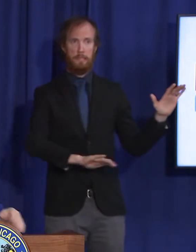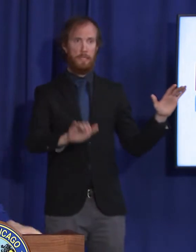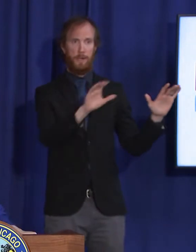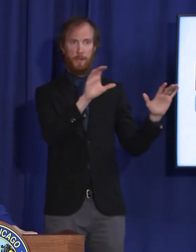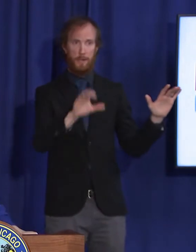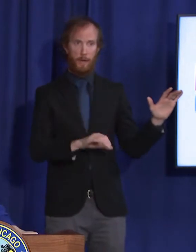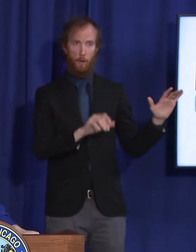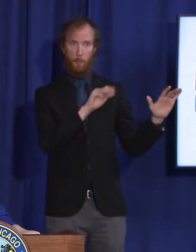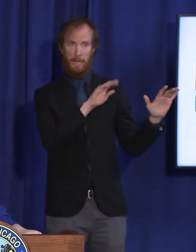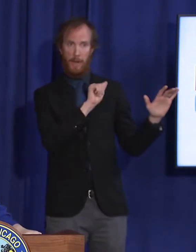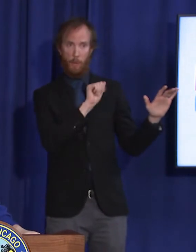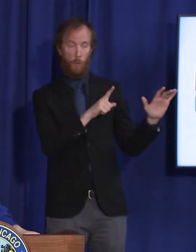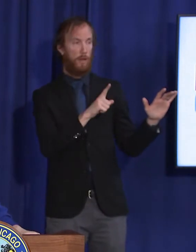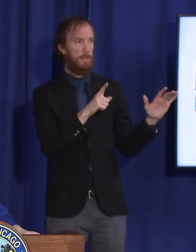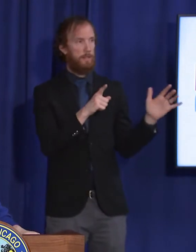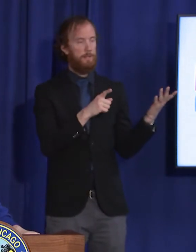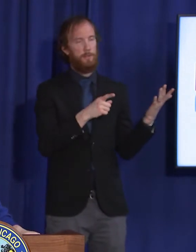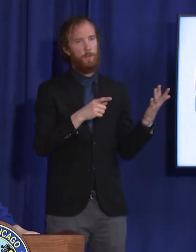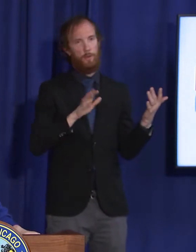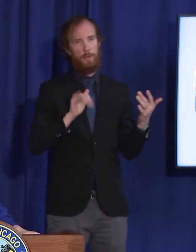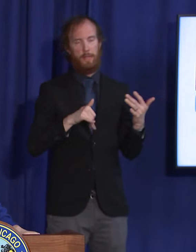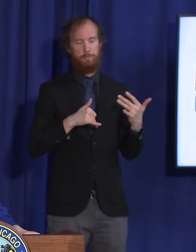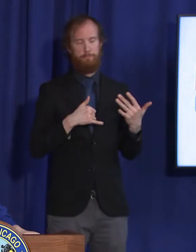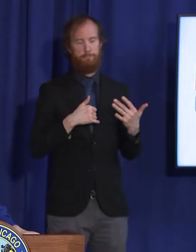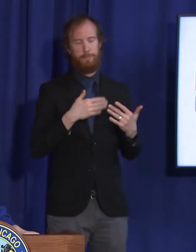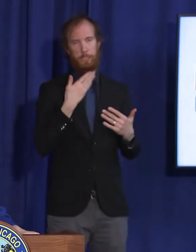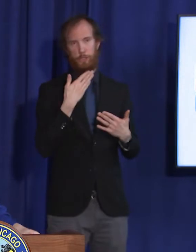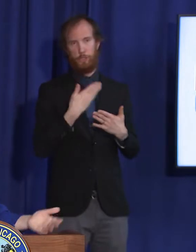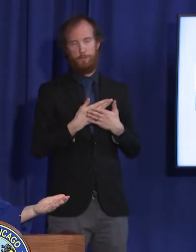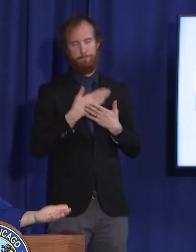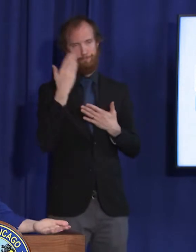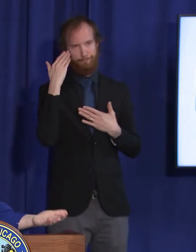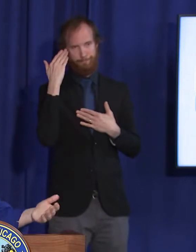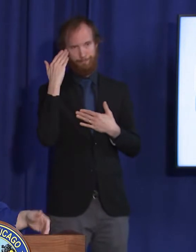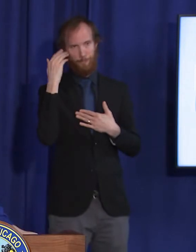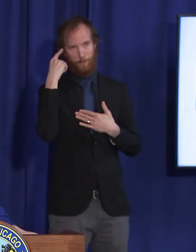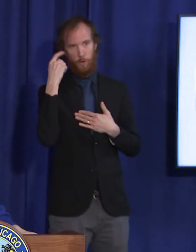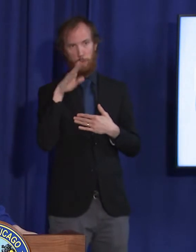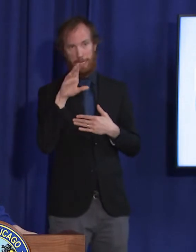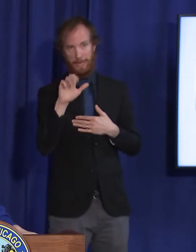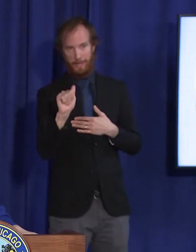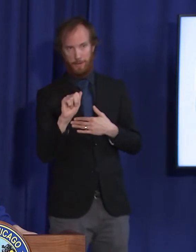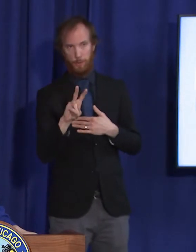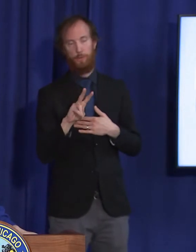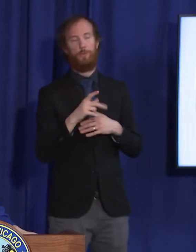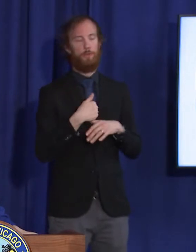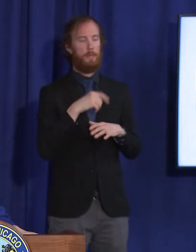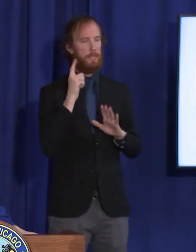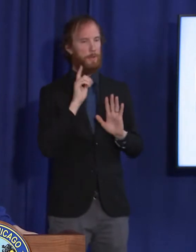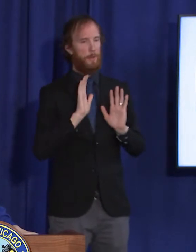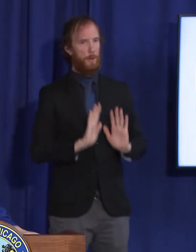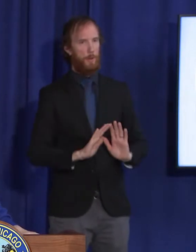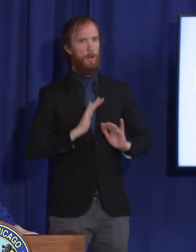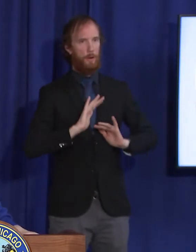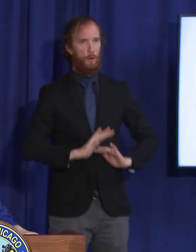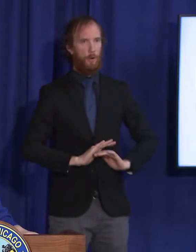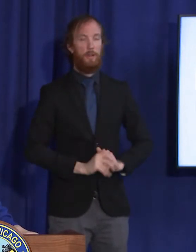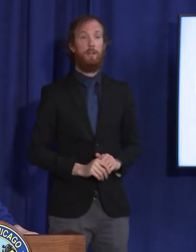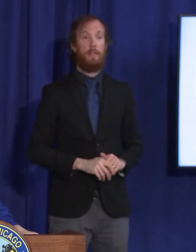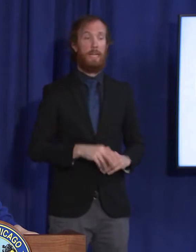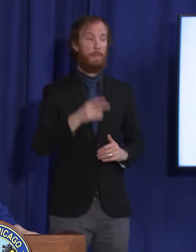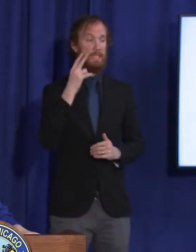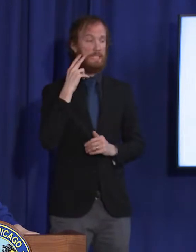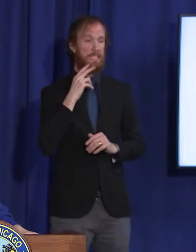me some reassurance compared to BA2 coming. Also, as I shared, the data has been, even in places that are having